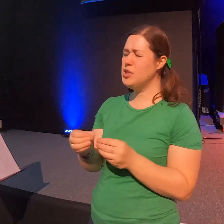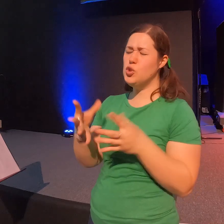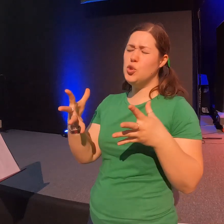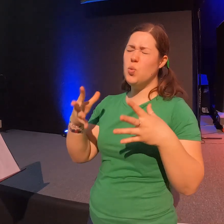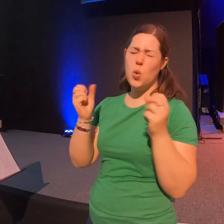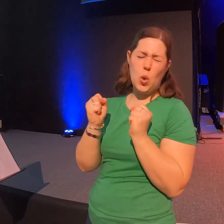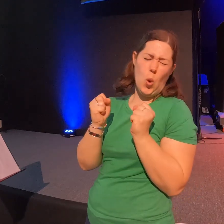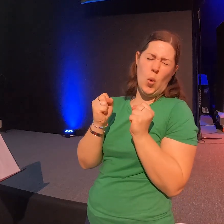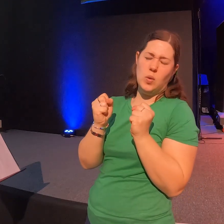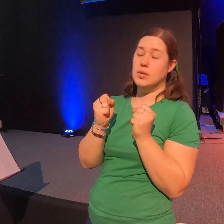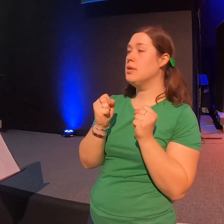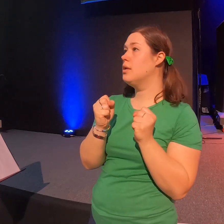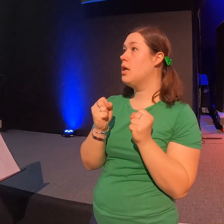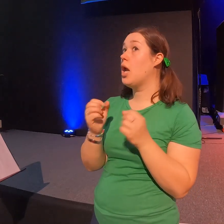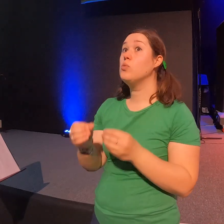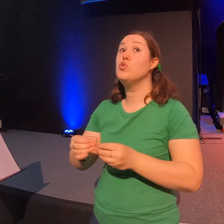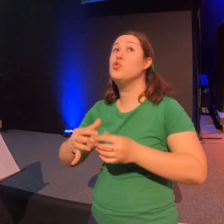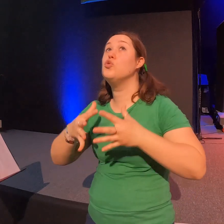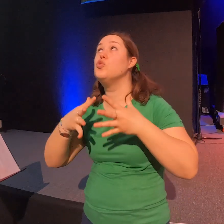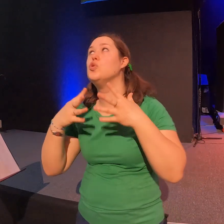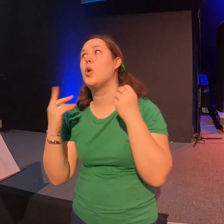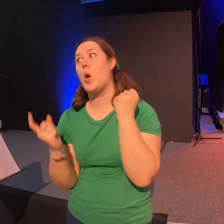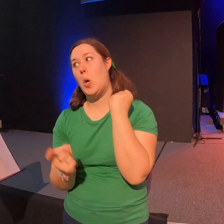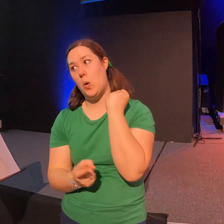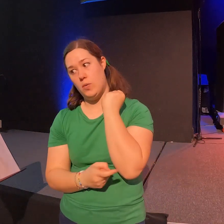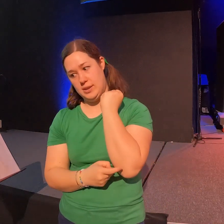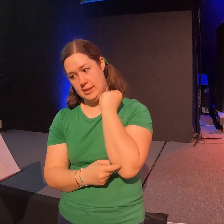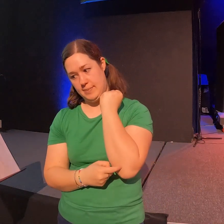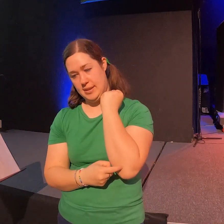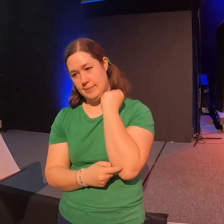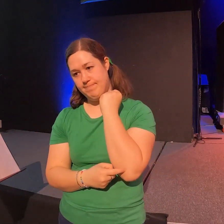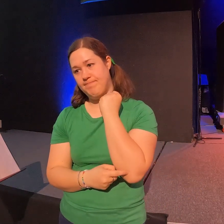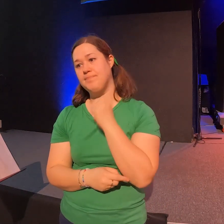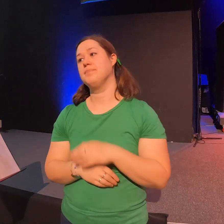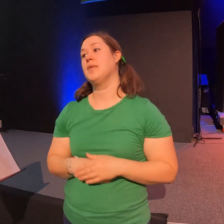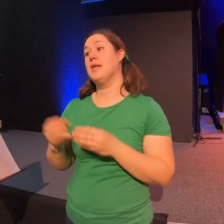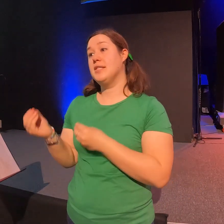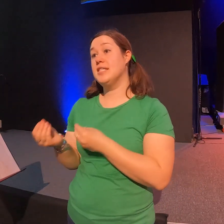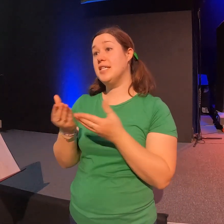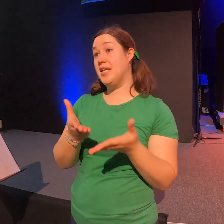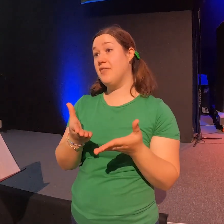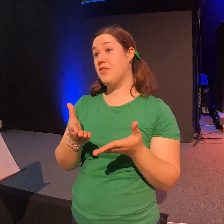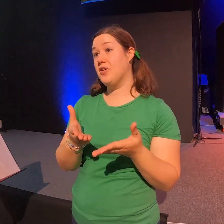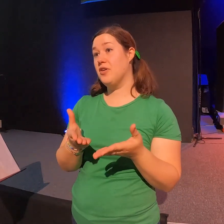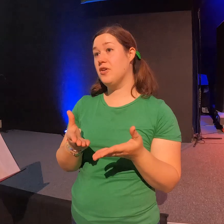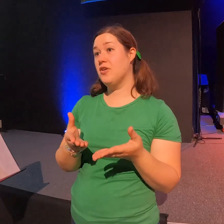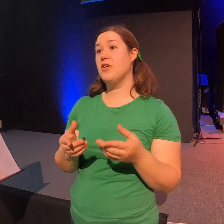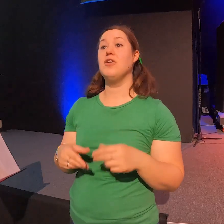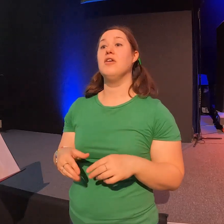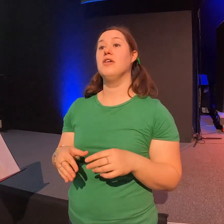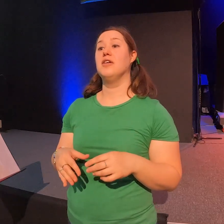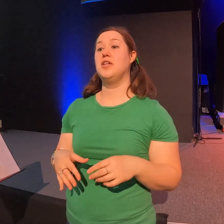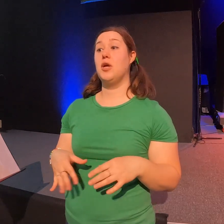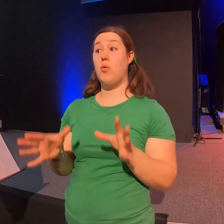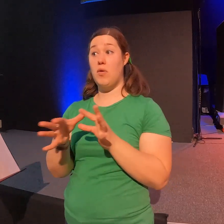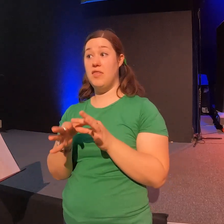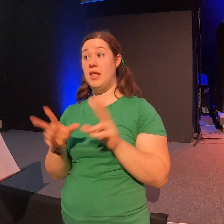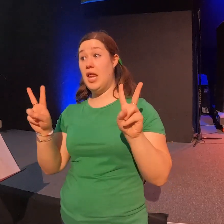And I was so tempted. I was so very tempted, church, to give her the line from Burger King, your way right away.